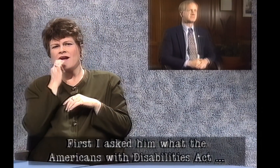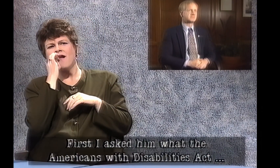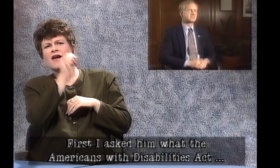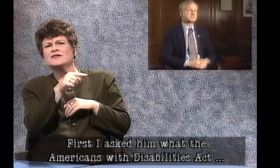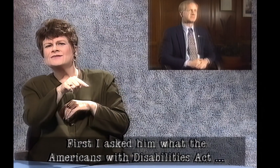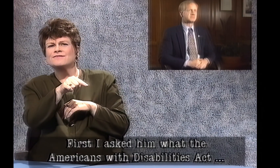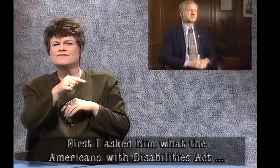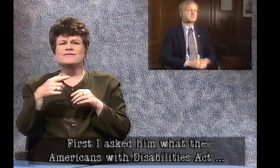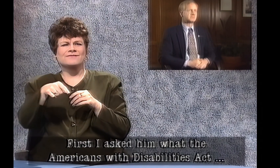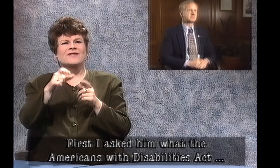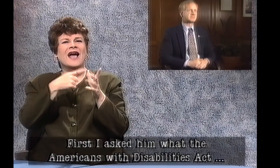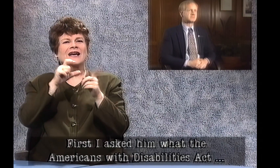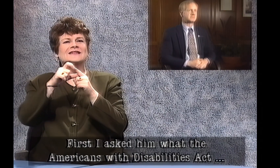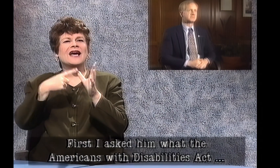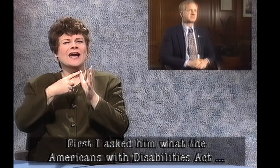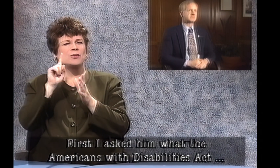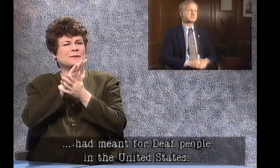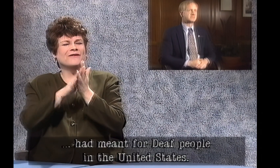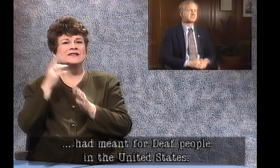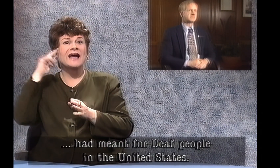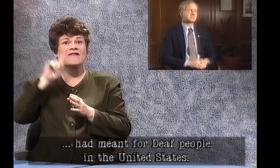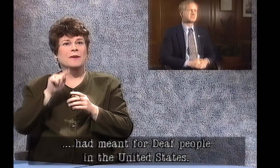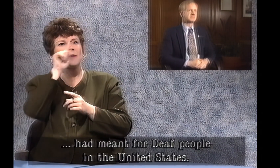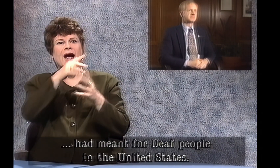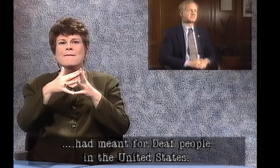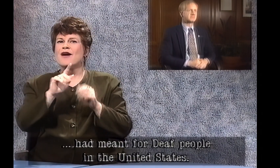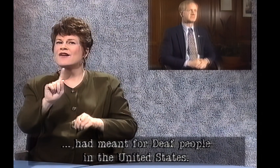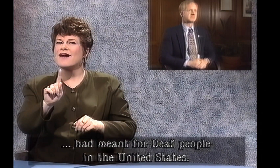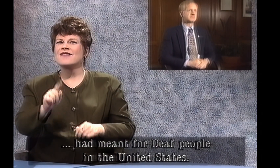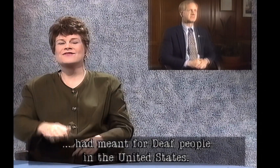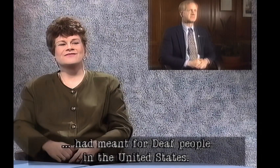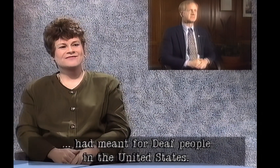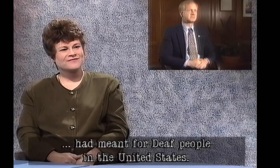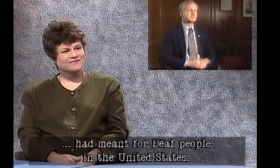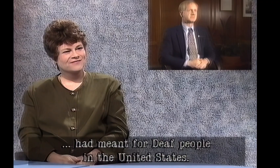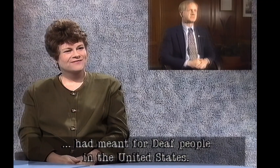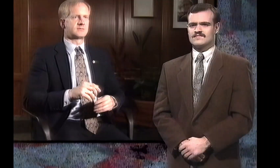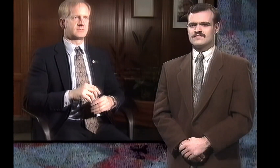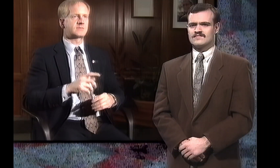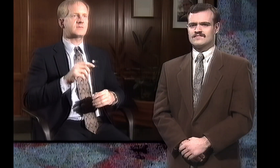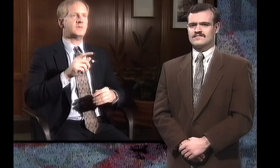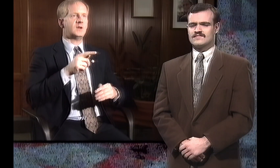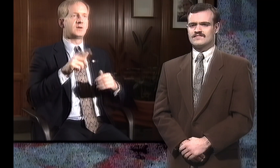First, I asked him what the Americans with Disabilities Act had meant for deaf people in the United States.